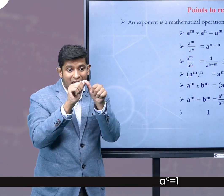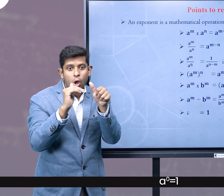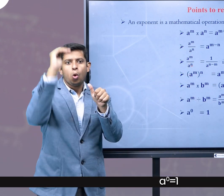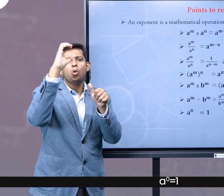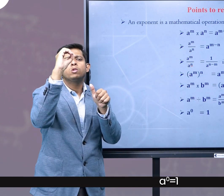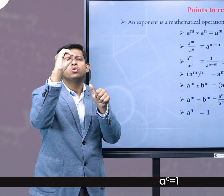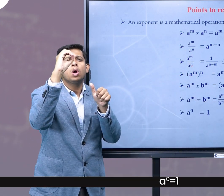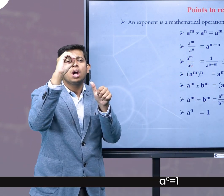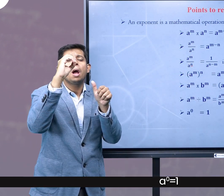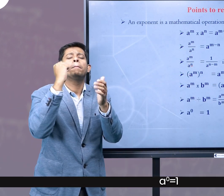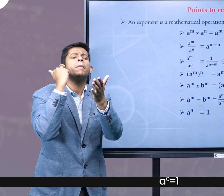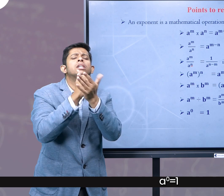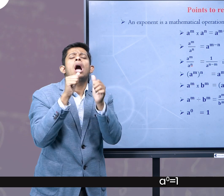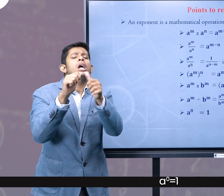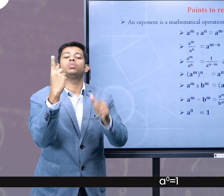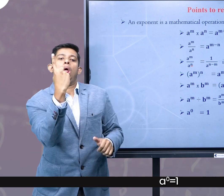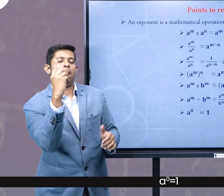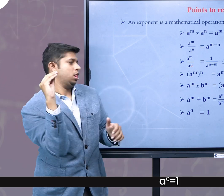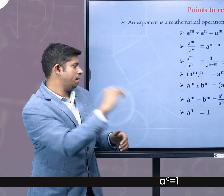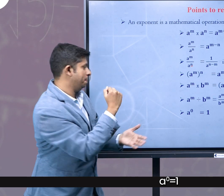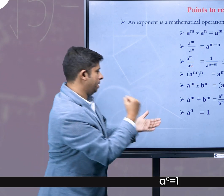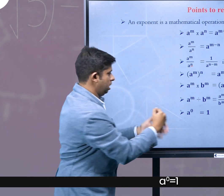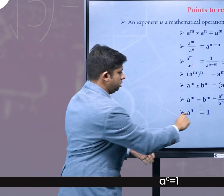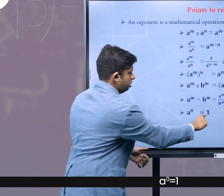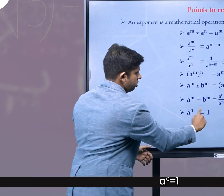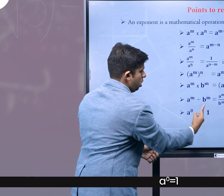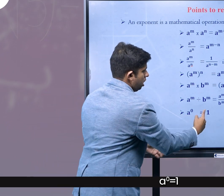A to the power of 0 is equal to 1.